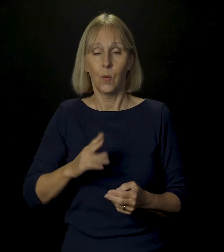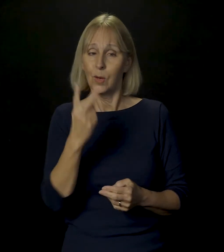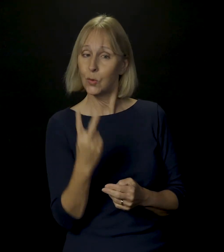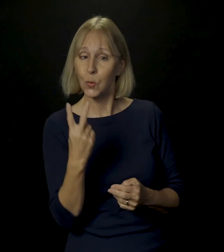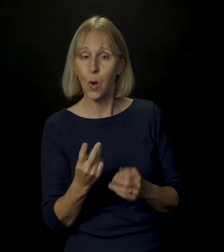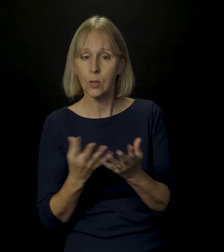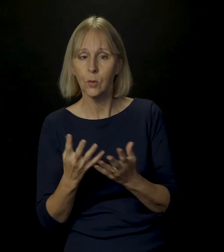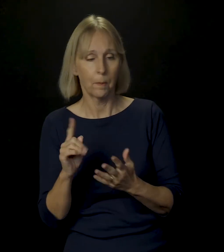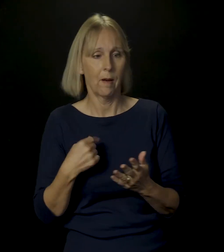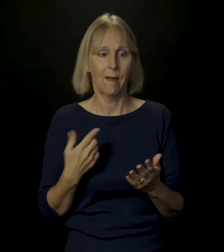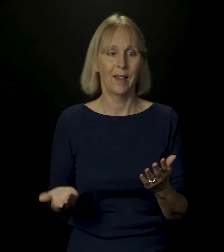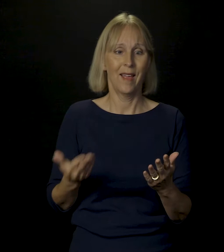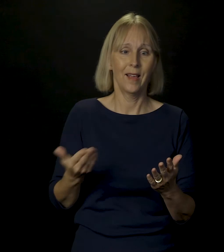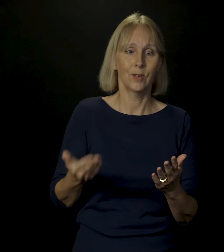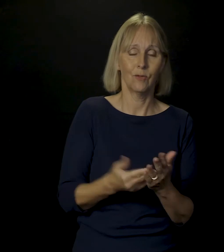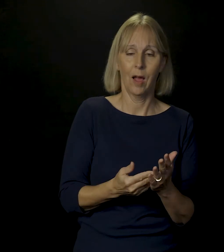Back To All These Generous